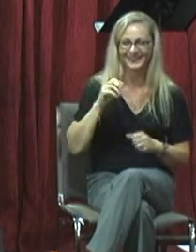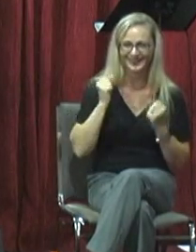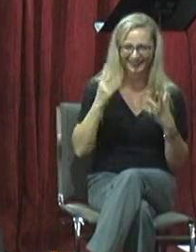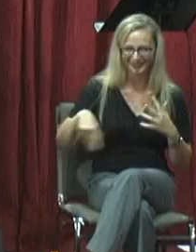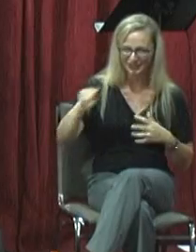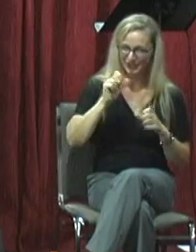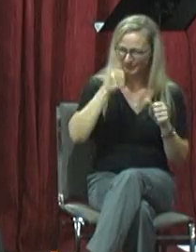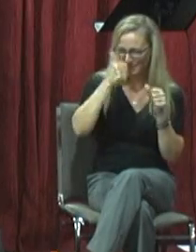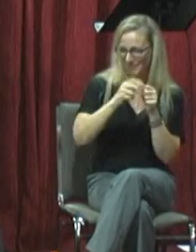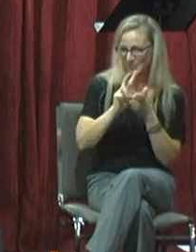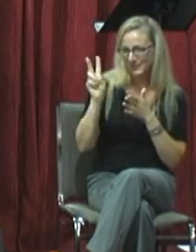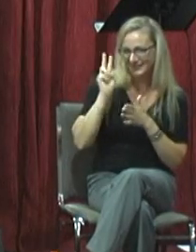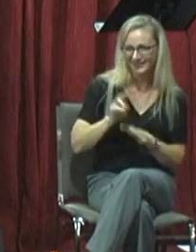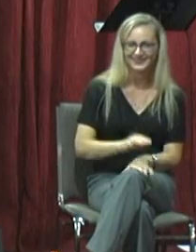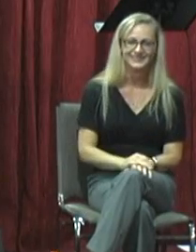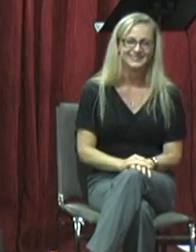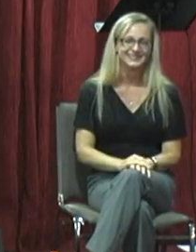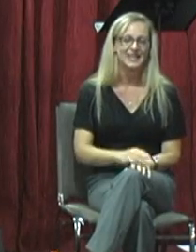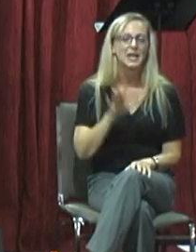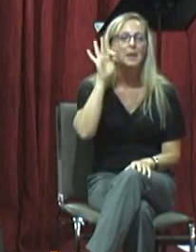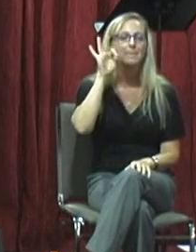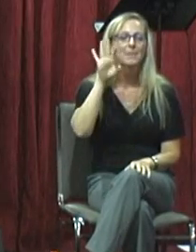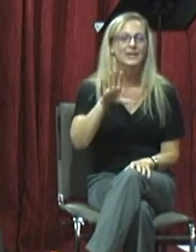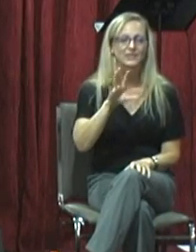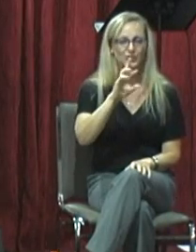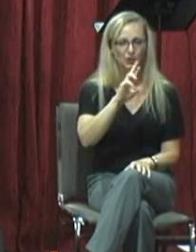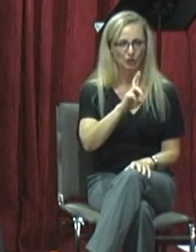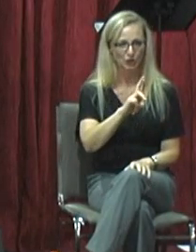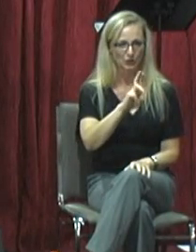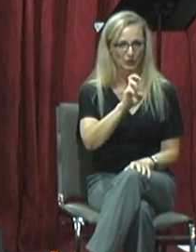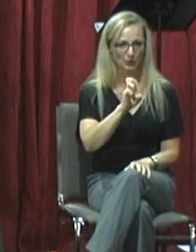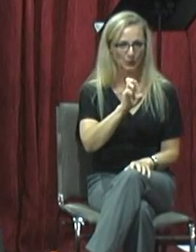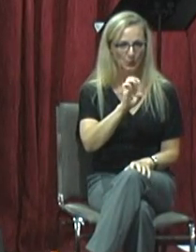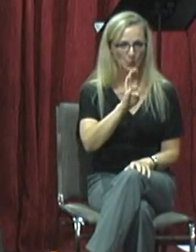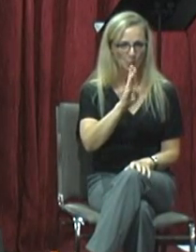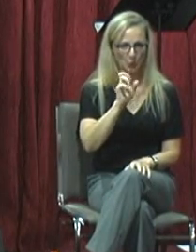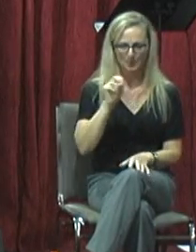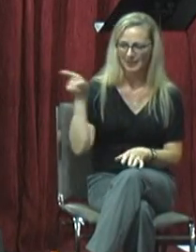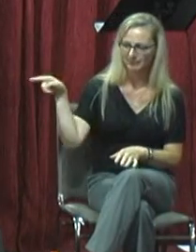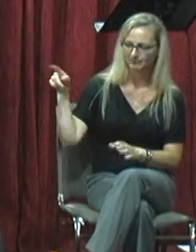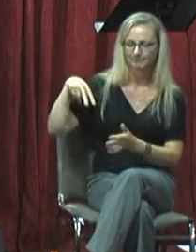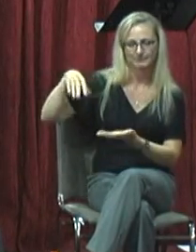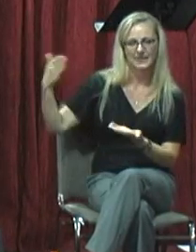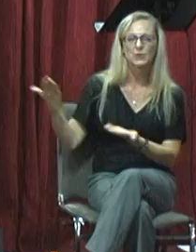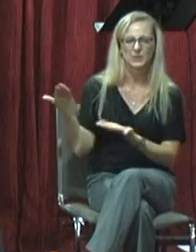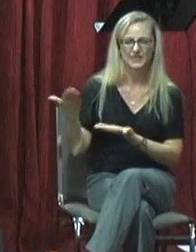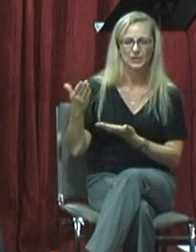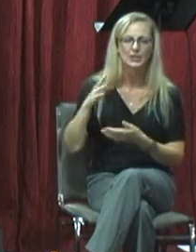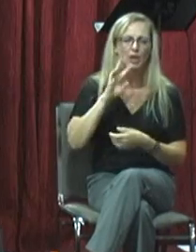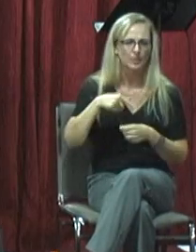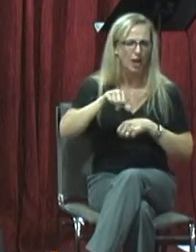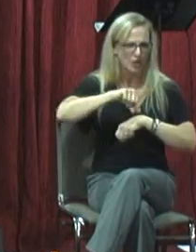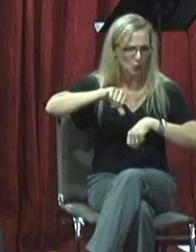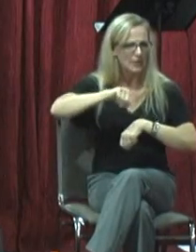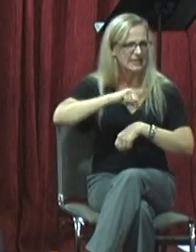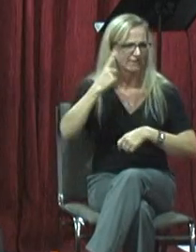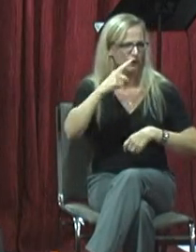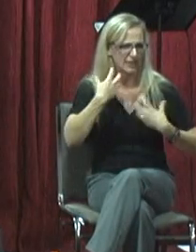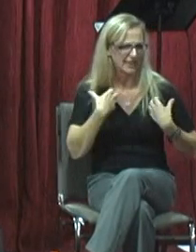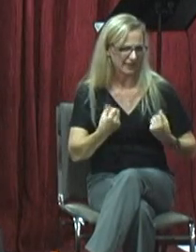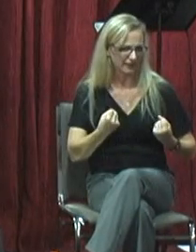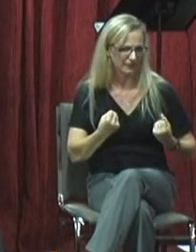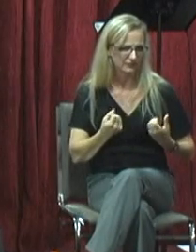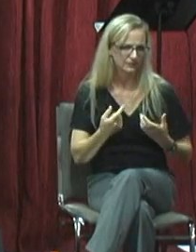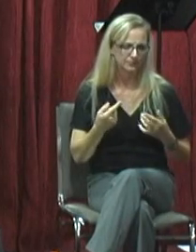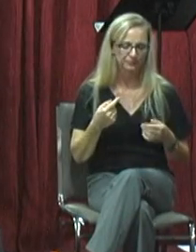Yeah, okay. Pastor Reuben was here, and he taught about the anointing for healing. Remember that? And pointed out that